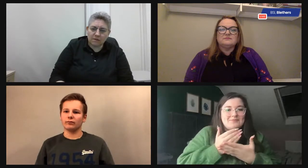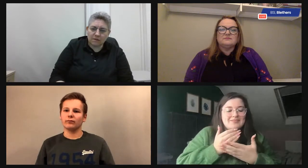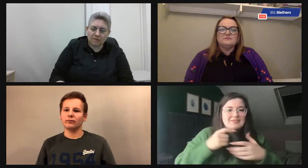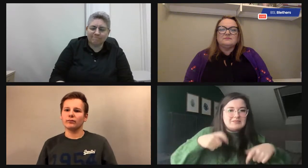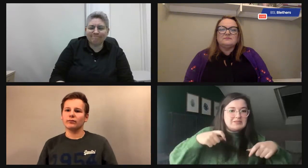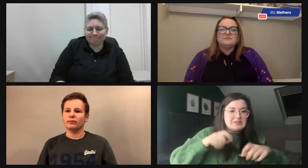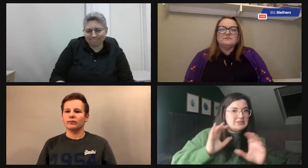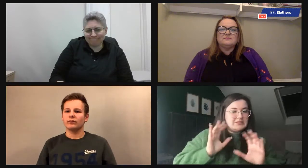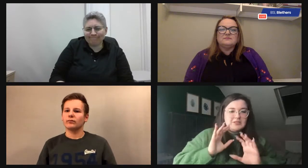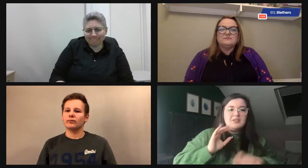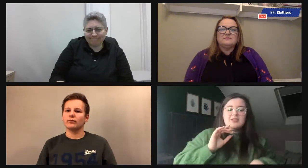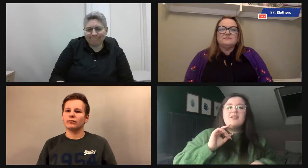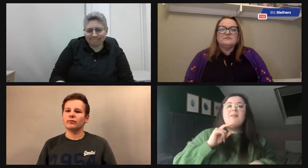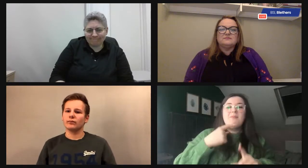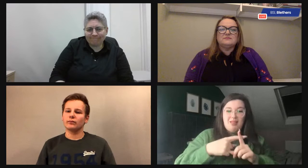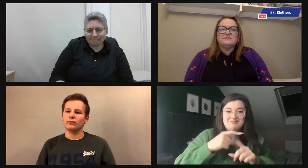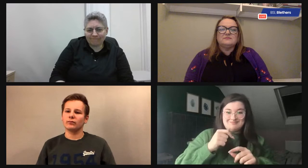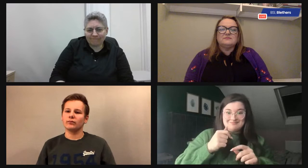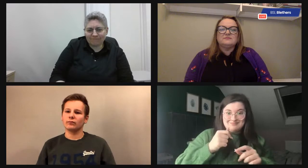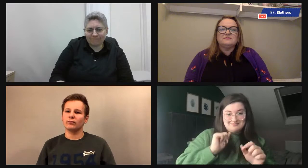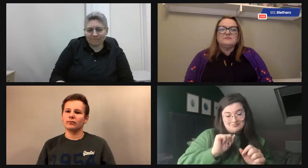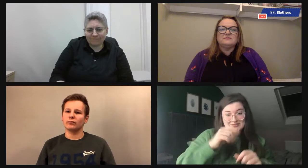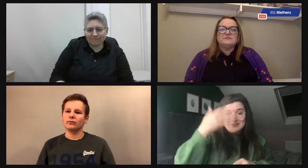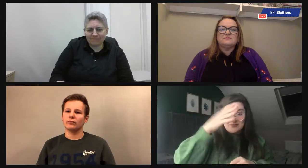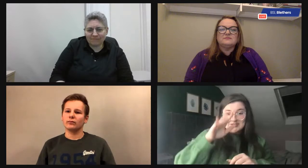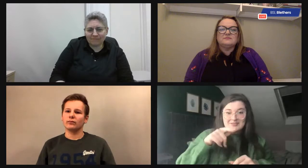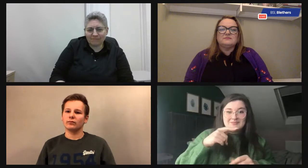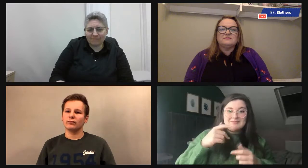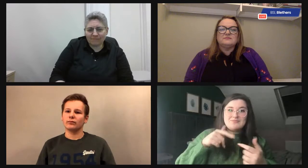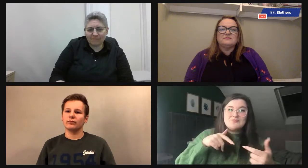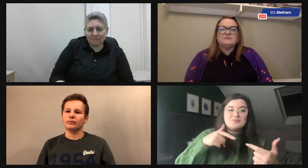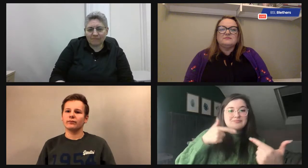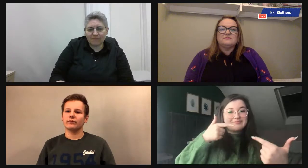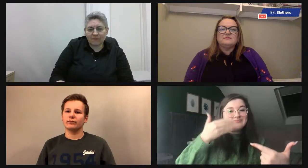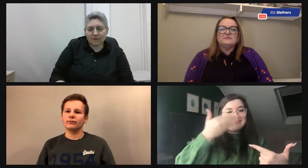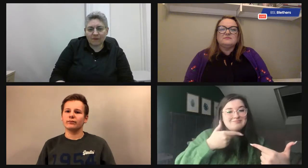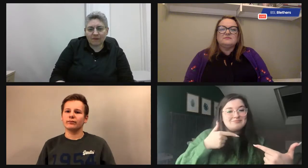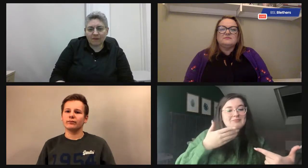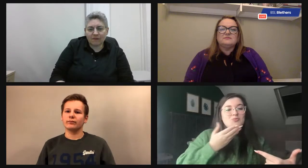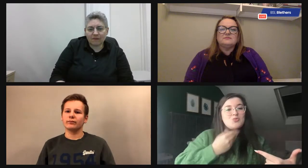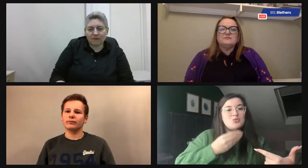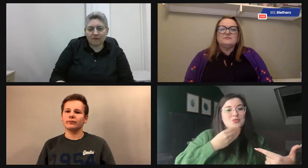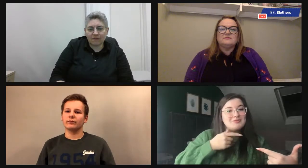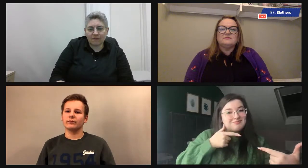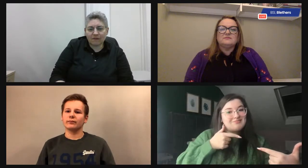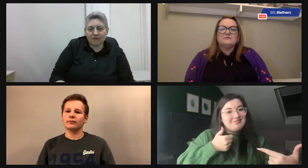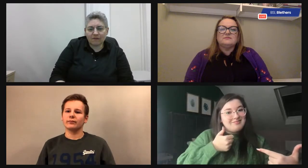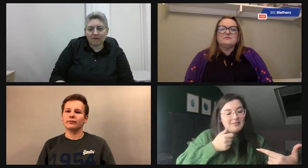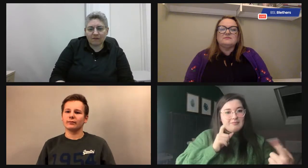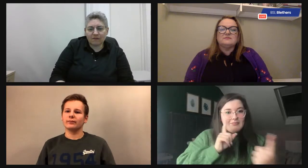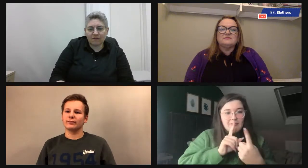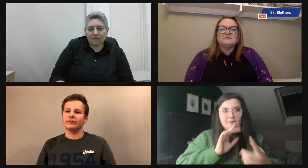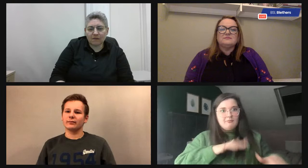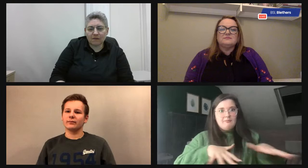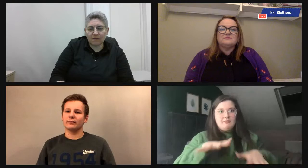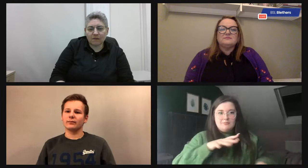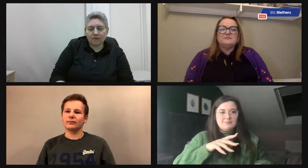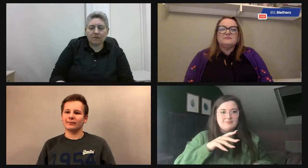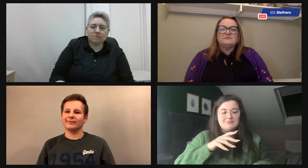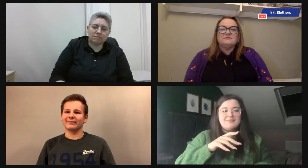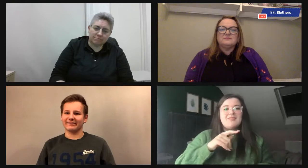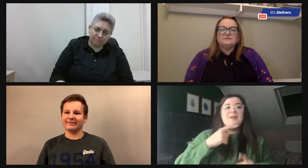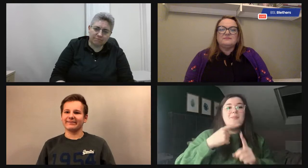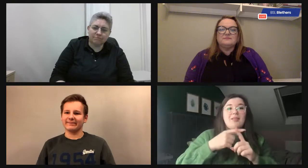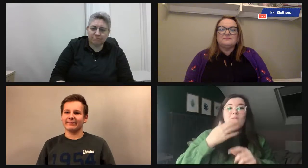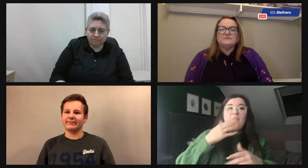to stay at home. It was almost like a trauma. But also, is what Kristers was saying, you became so used